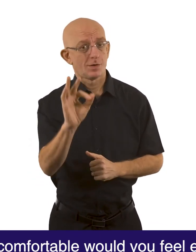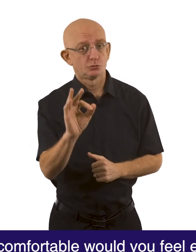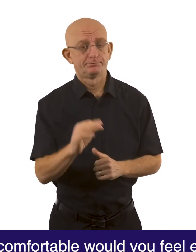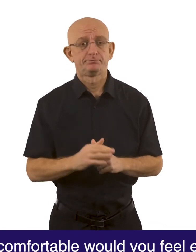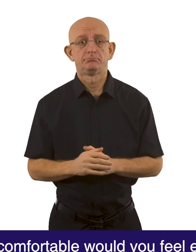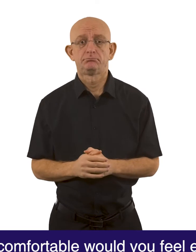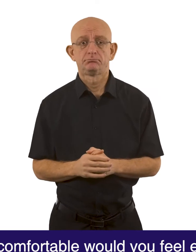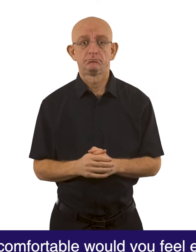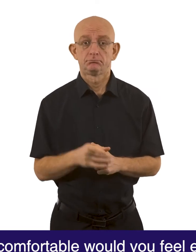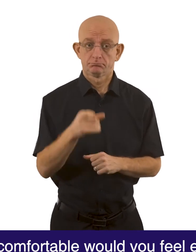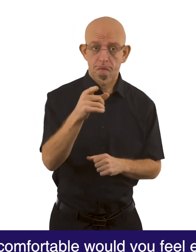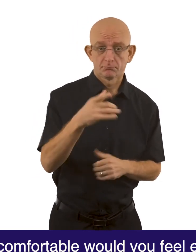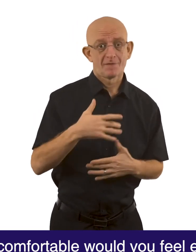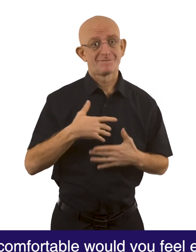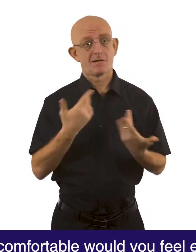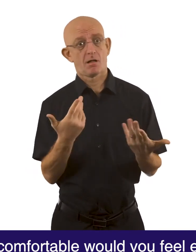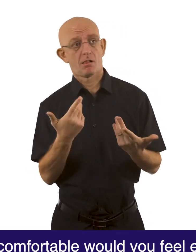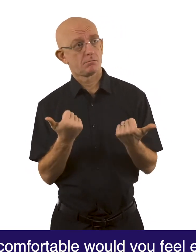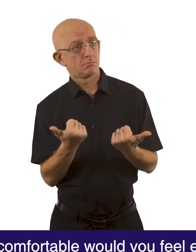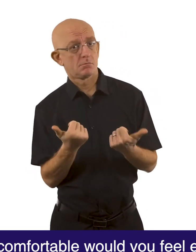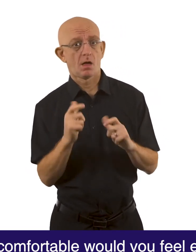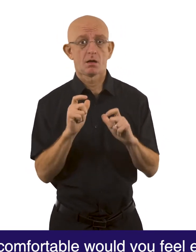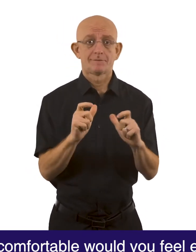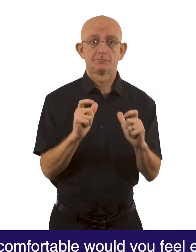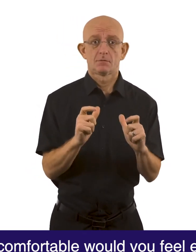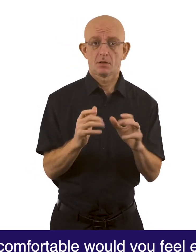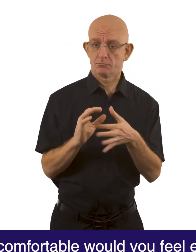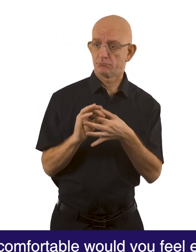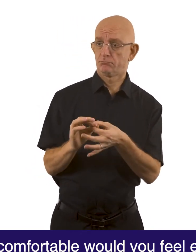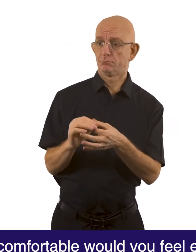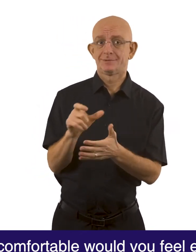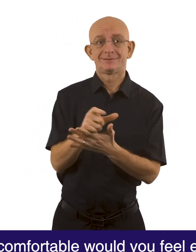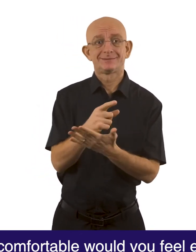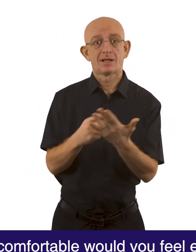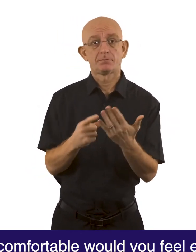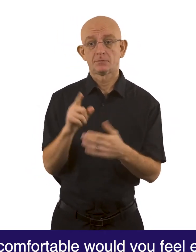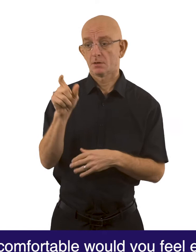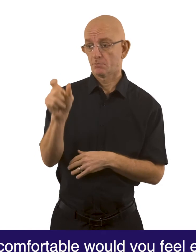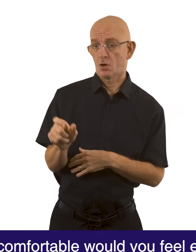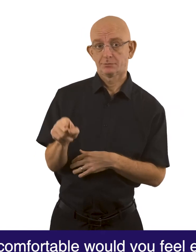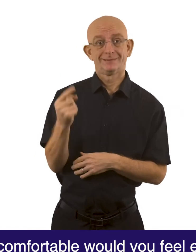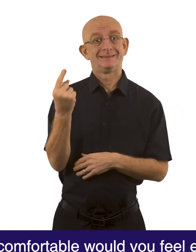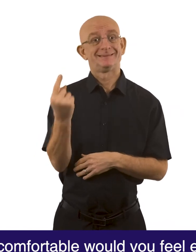Question 5. How comfortable would you feel engaging with a disabled person who was